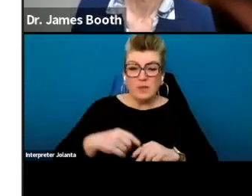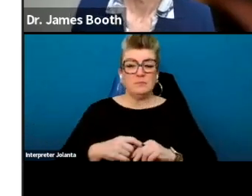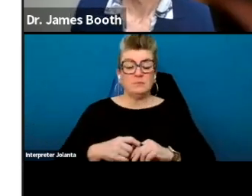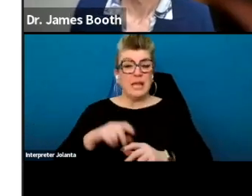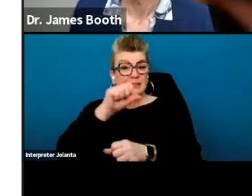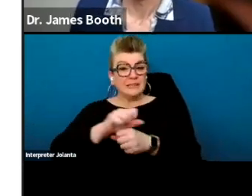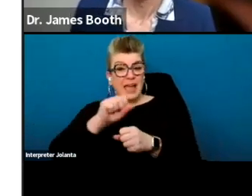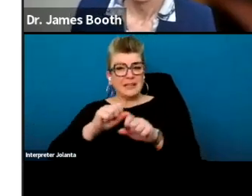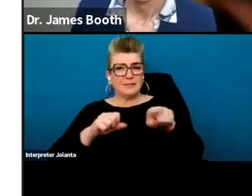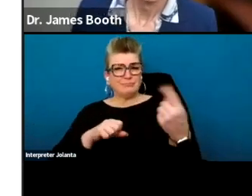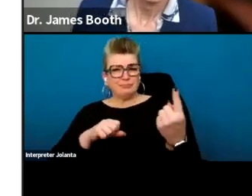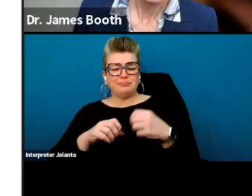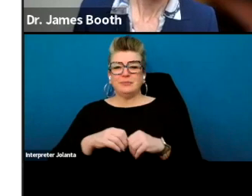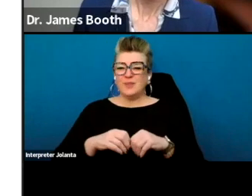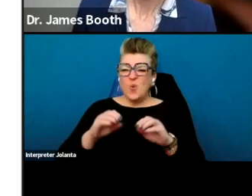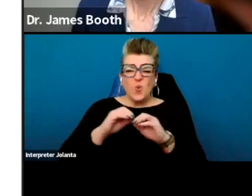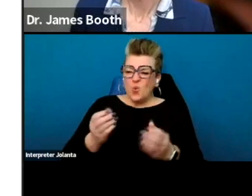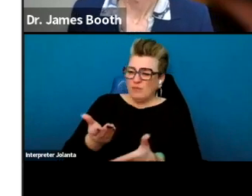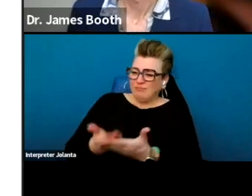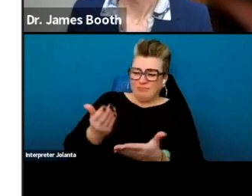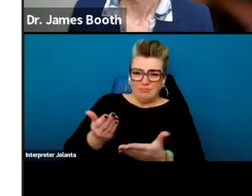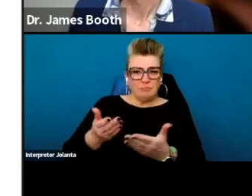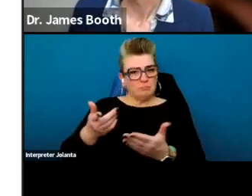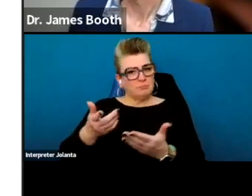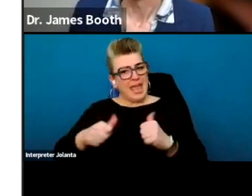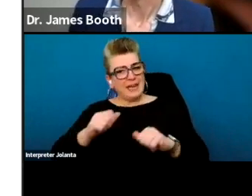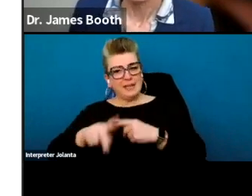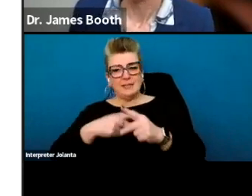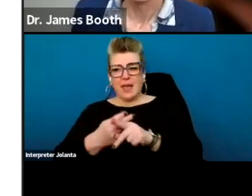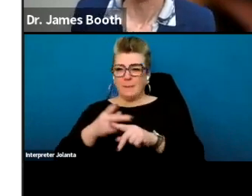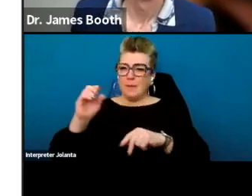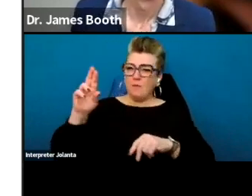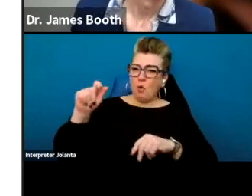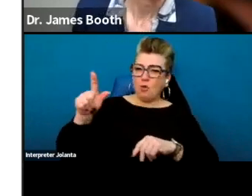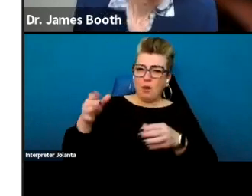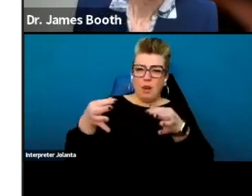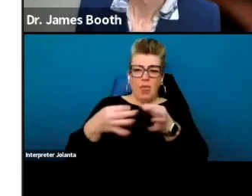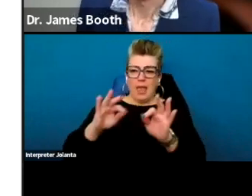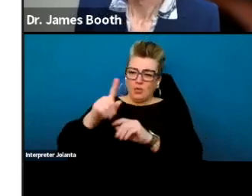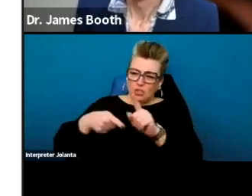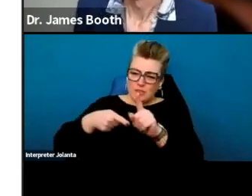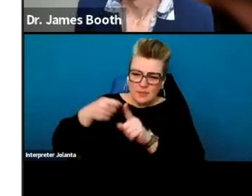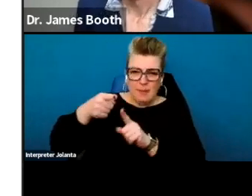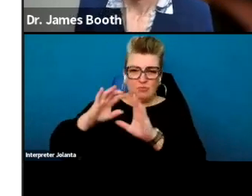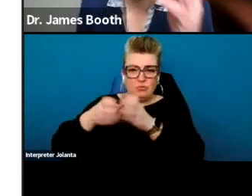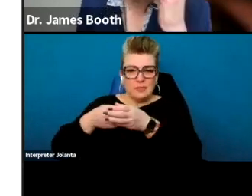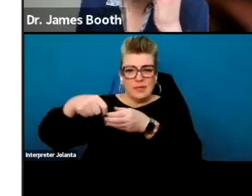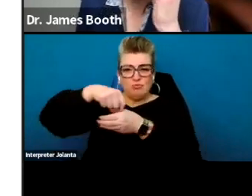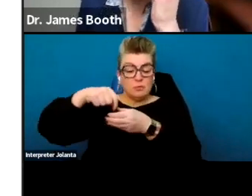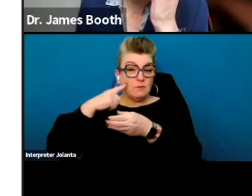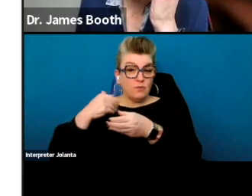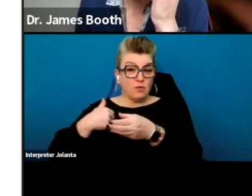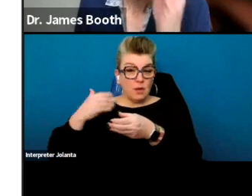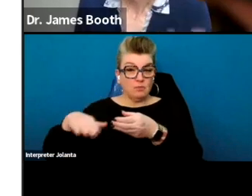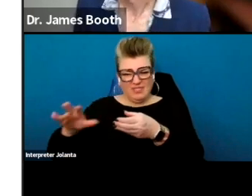no convincing demonstration of oral language specialization in young children. So that was really the goal